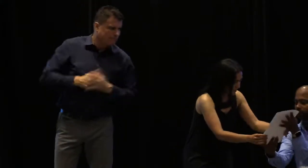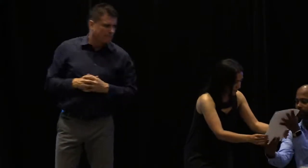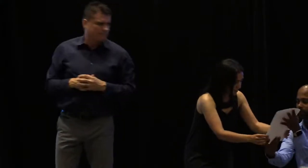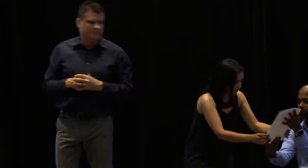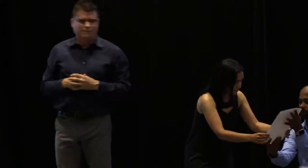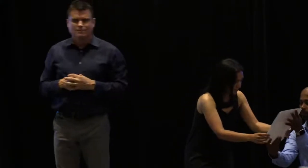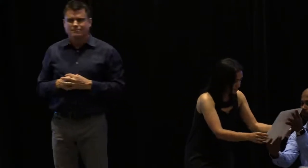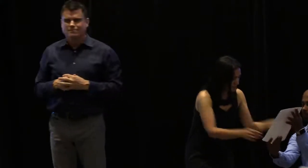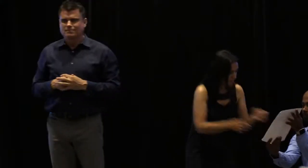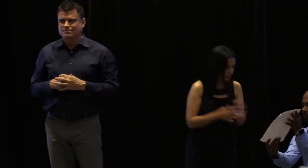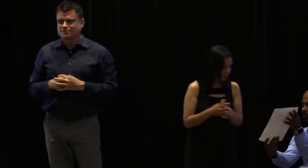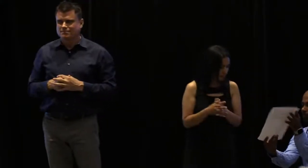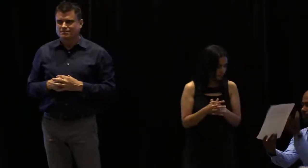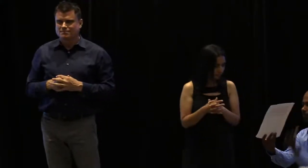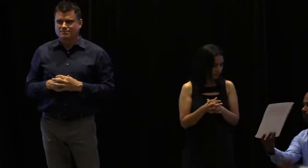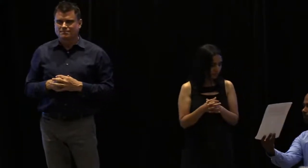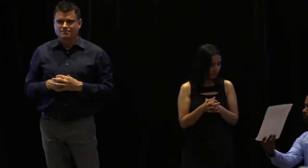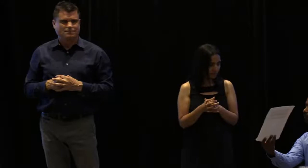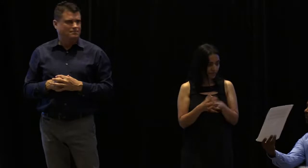Sorry, I'm trying to look at my notes.